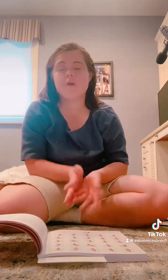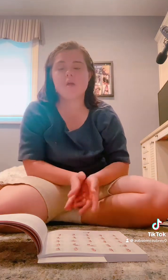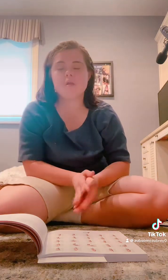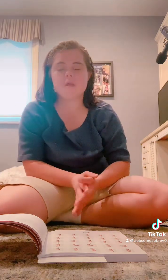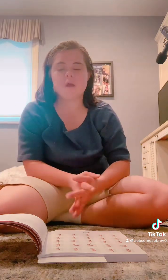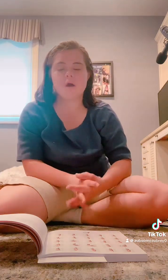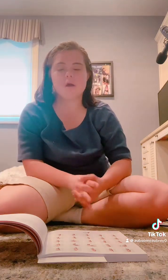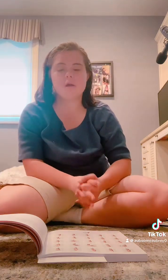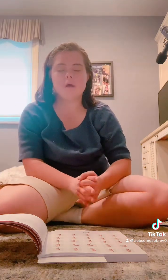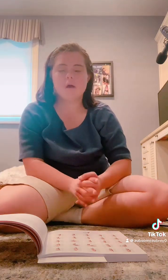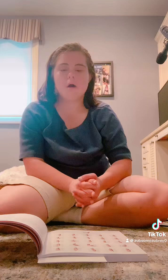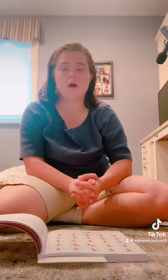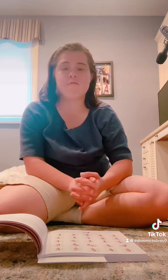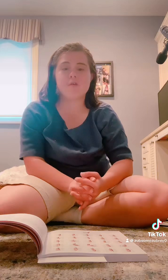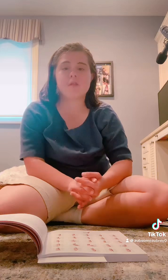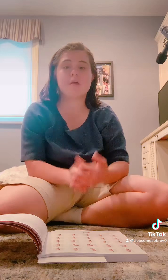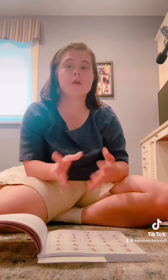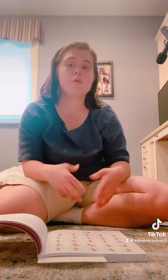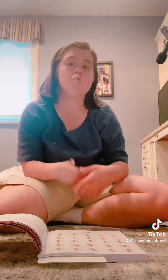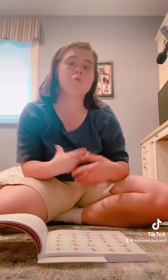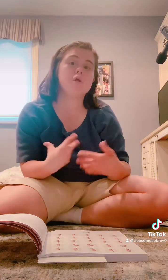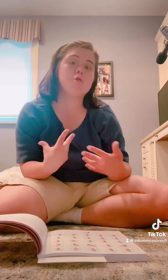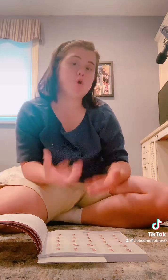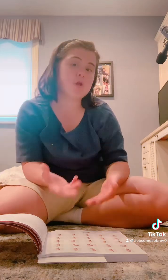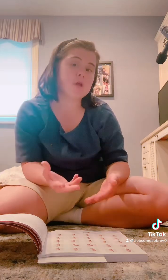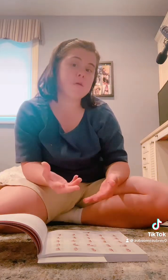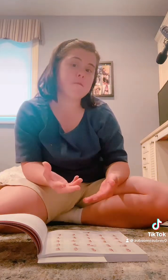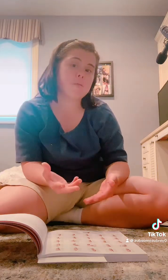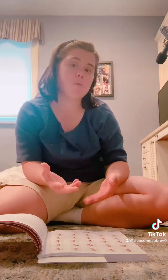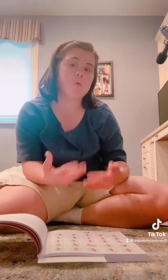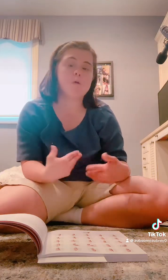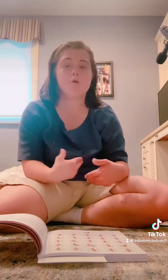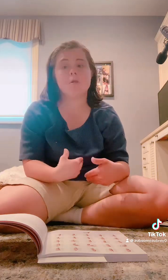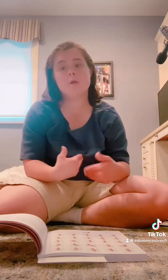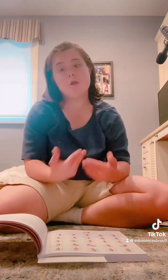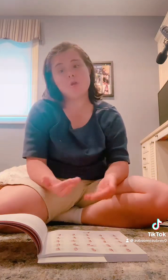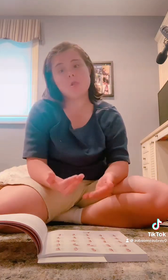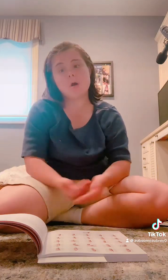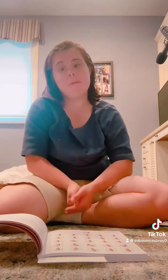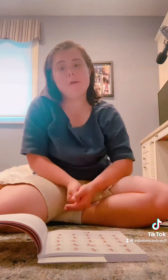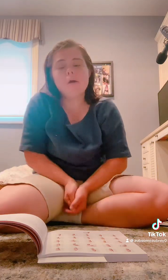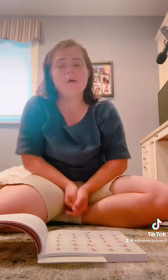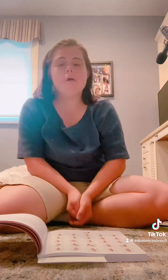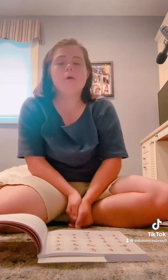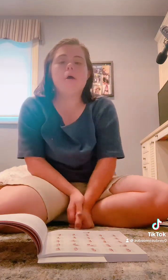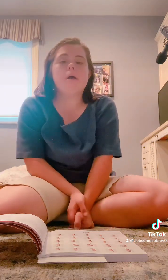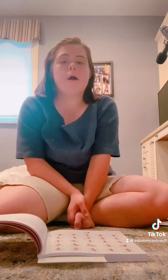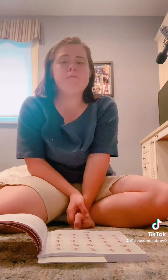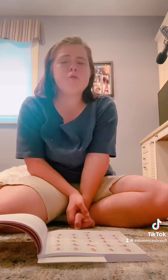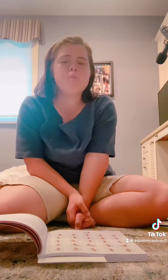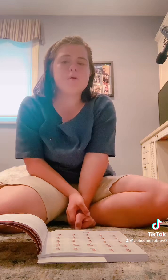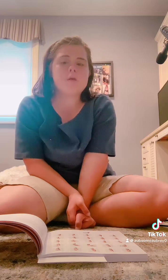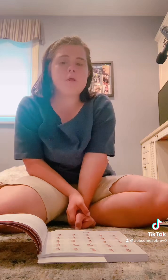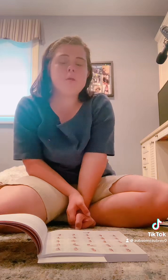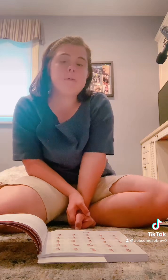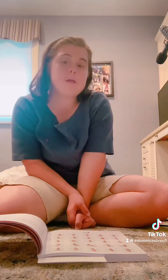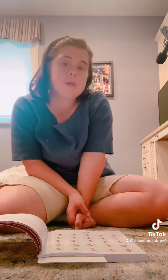things, and I feel like the kids are really learning from what we are teaching them. And I'm just super excited to be a